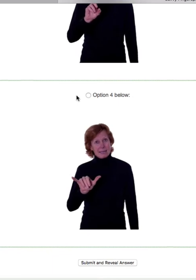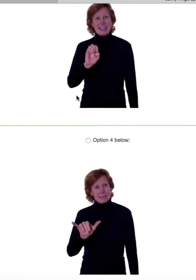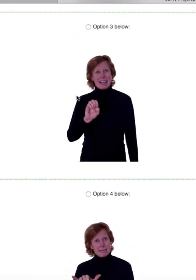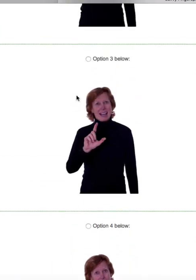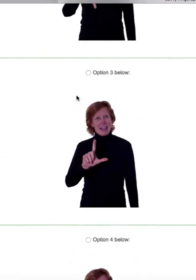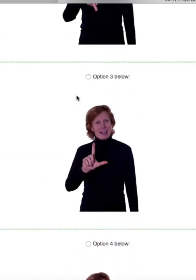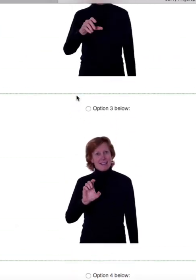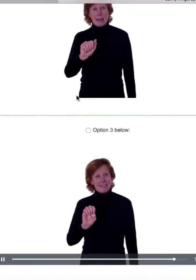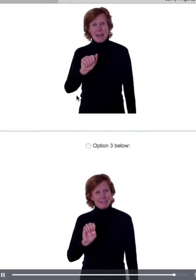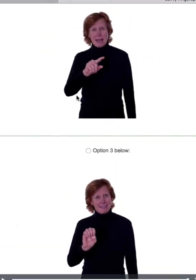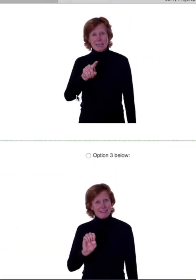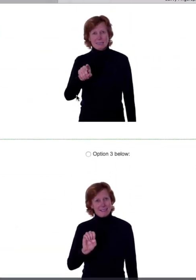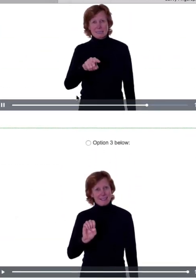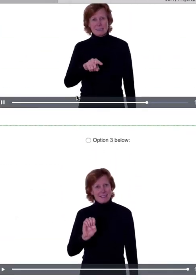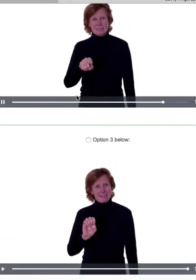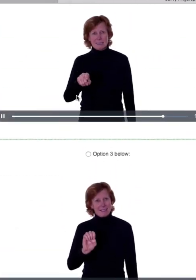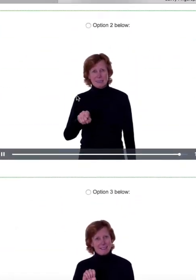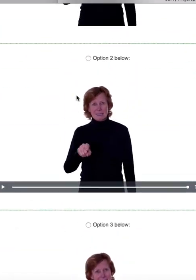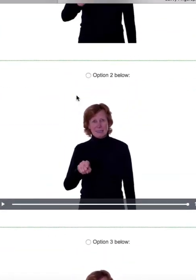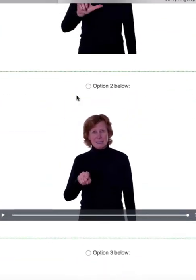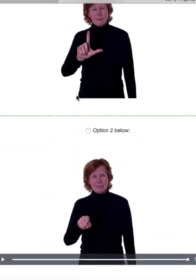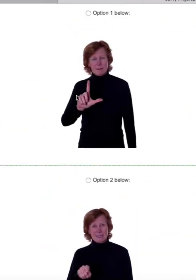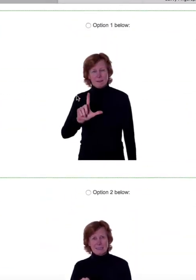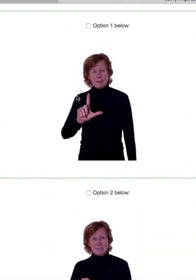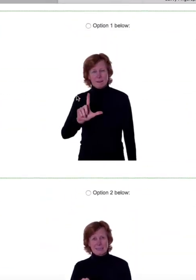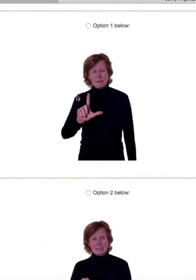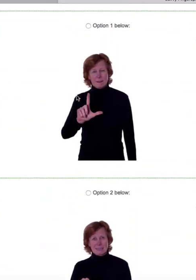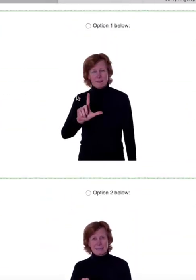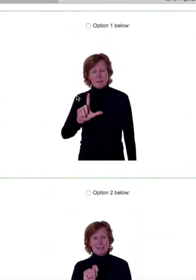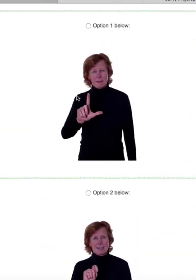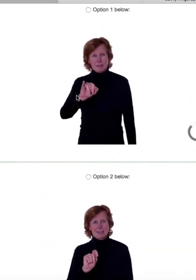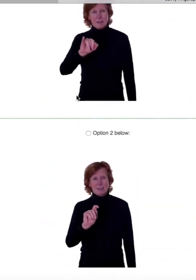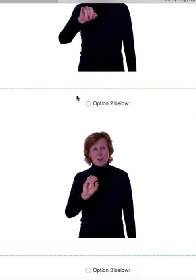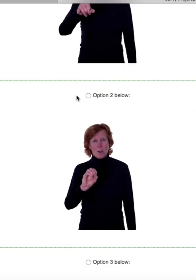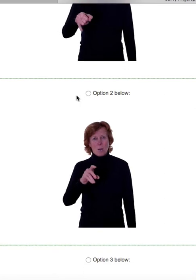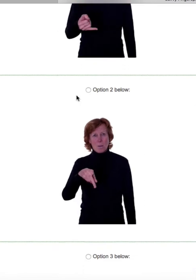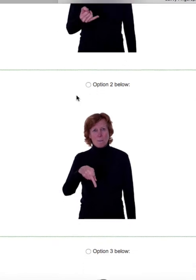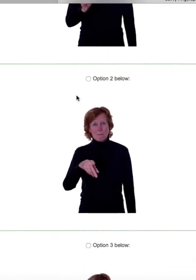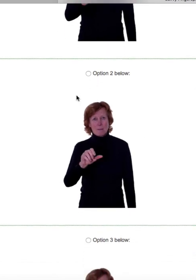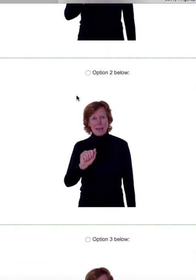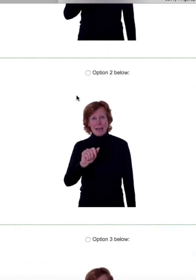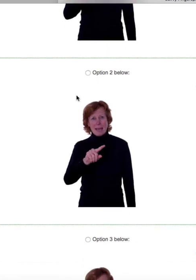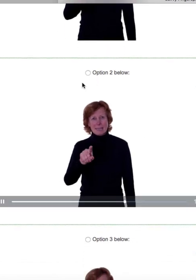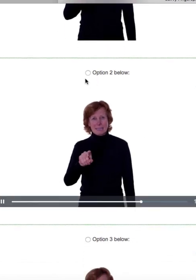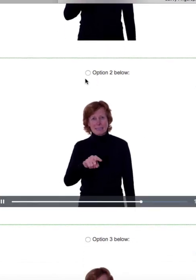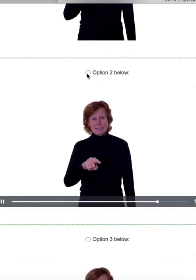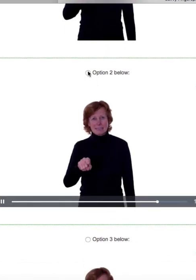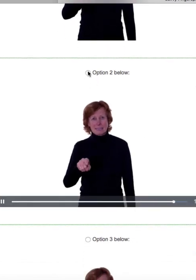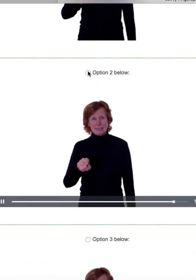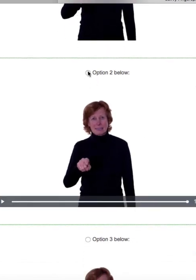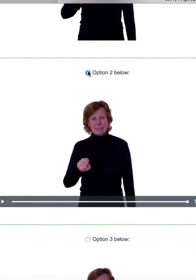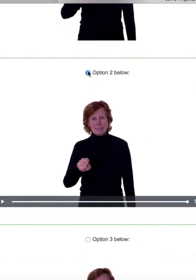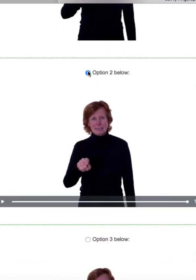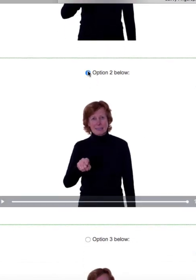quiz, how you wanted them to be. But I know it's the first one, but I'm going to say it's the second one just to see what happens with